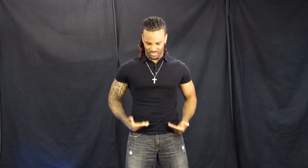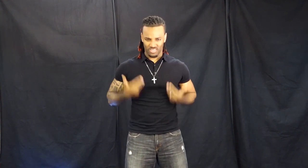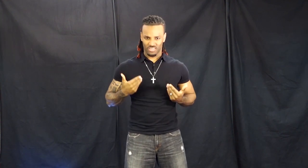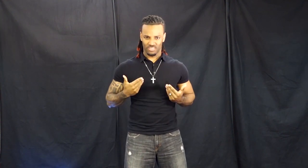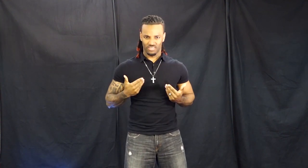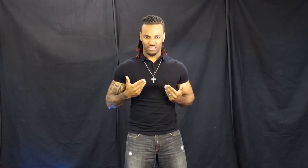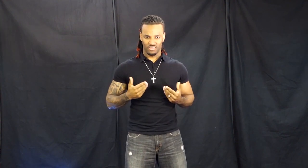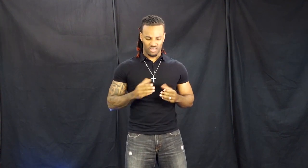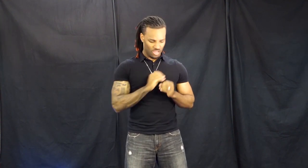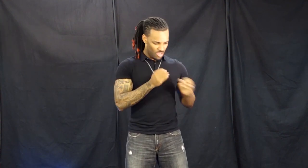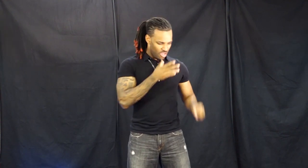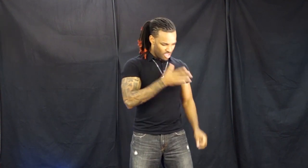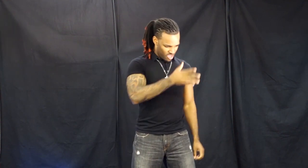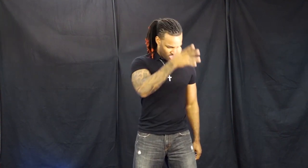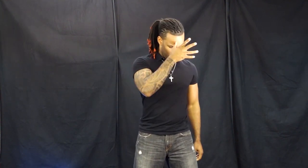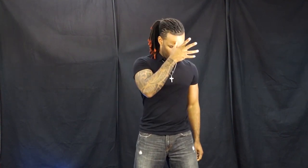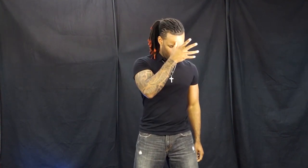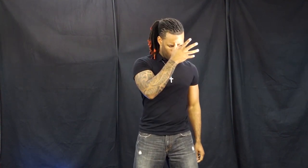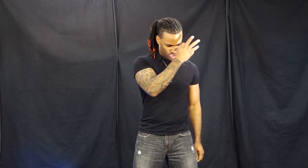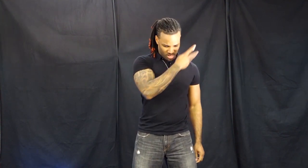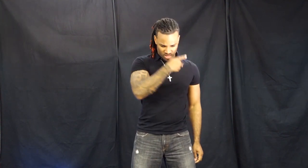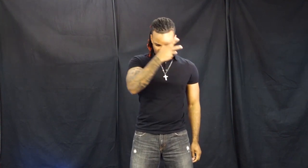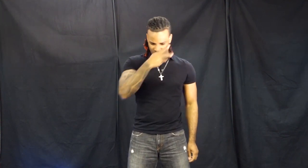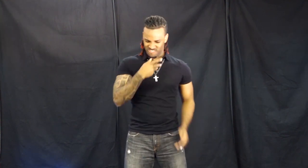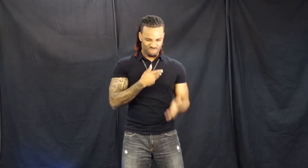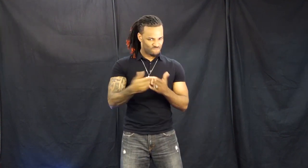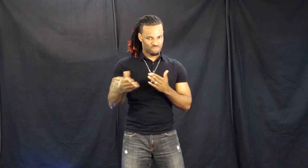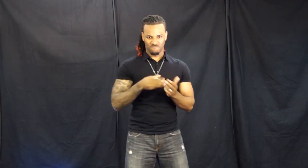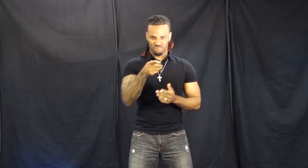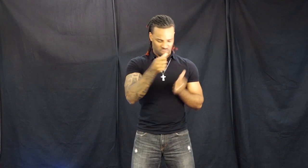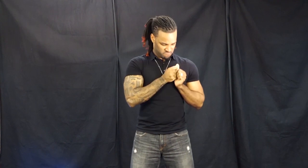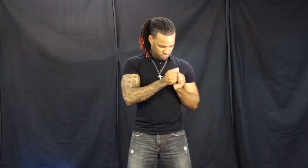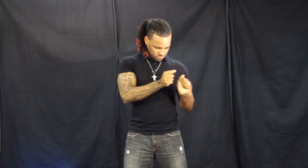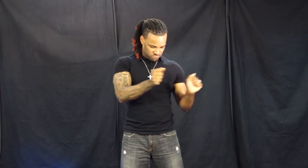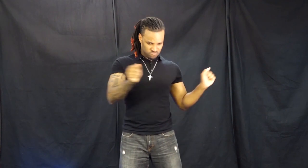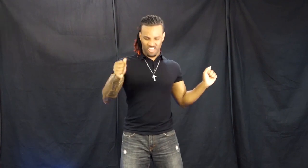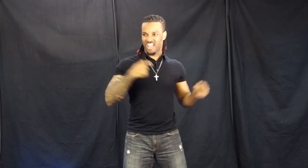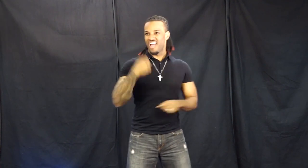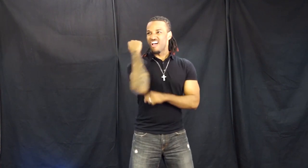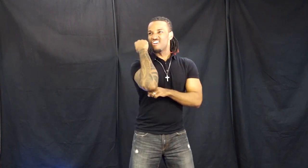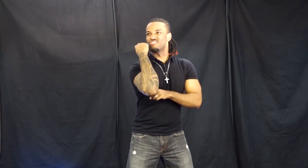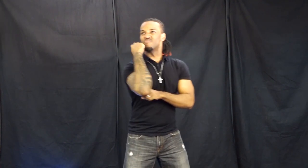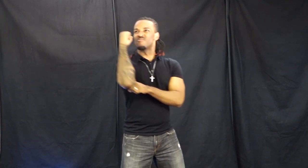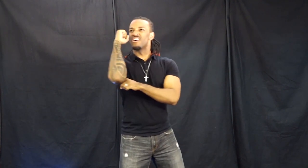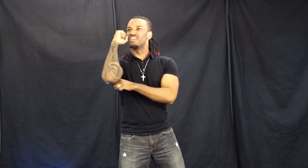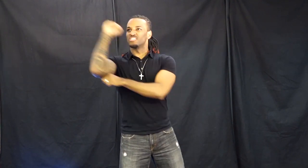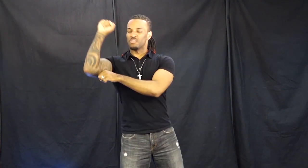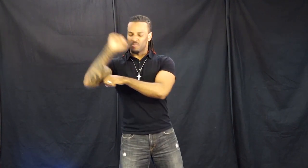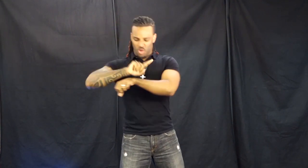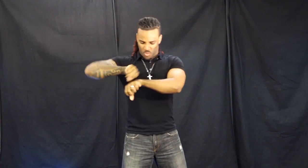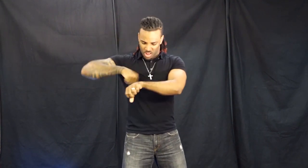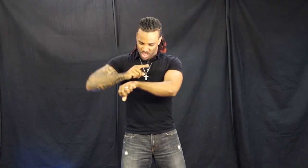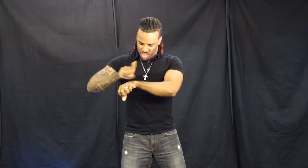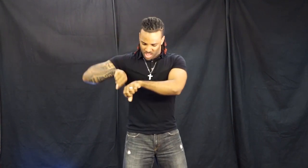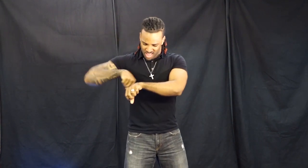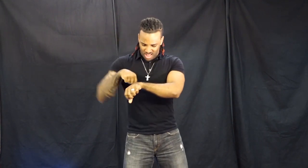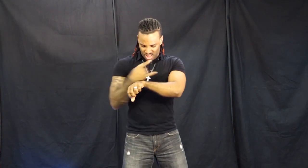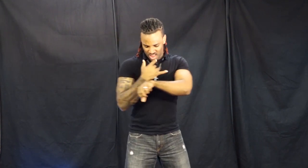a place where even orphan immigrants can leave their fingerprints and rise up. I'm running out of time, I'm running and my time's up. Wise up,